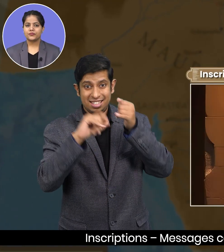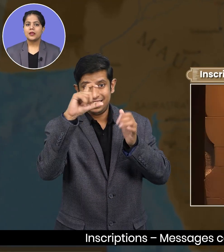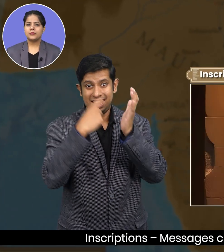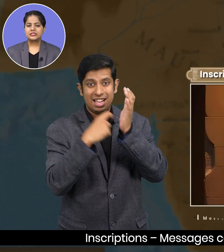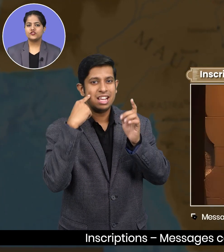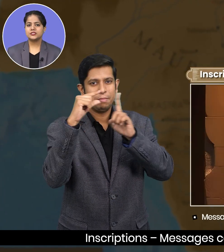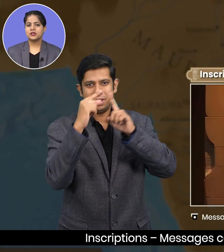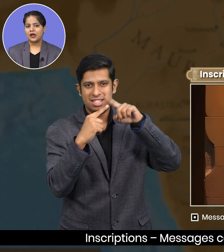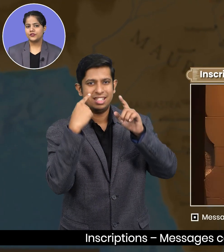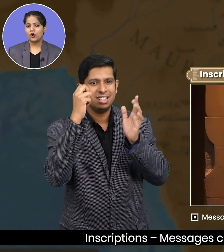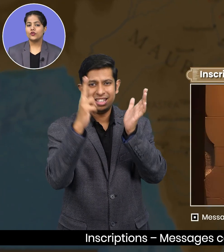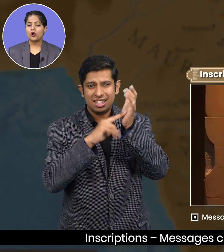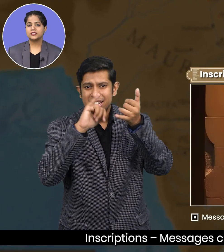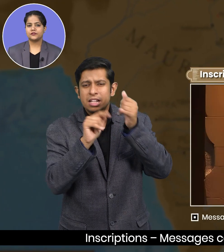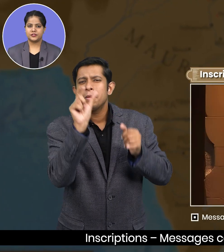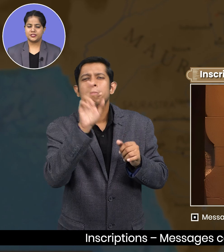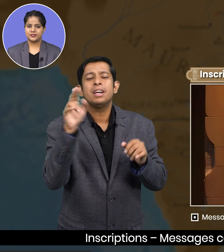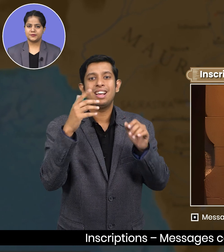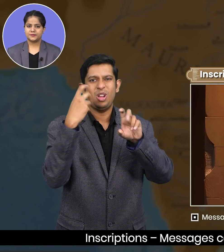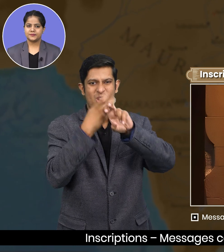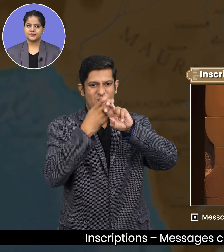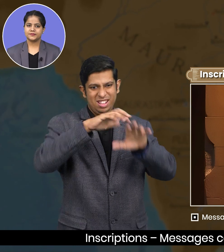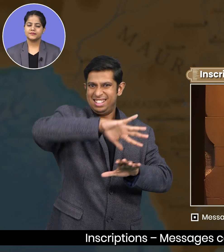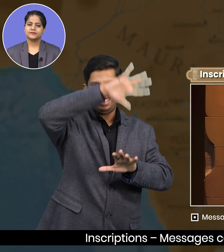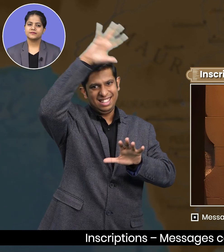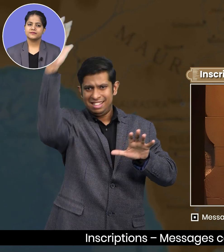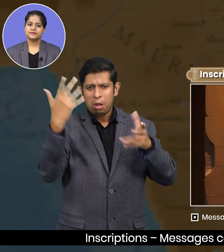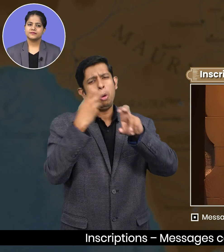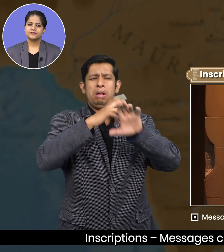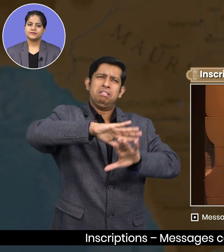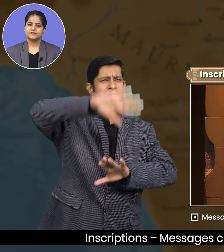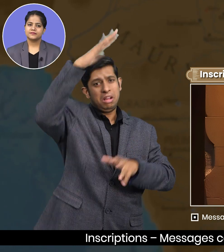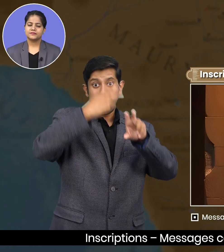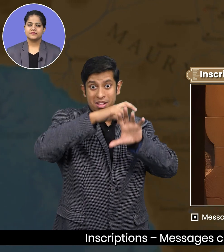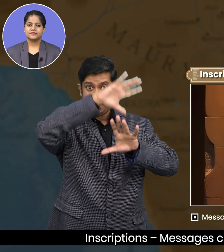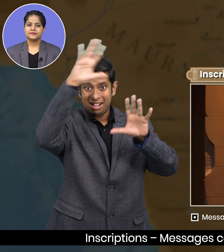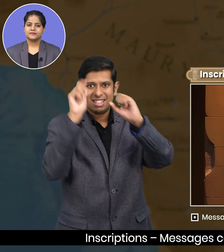Inscriptions, messages carved on rock surfaces.